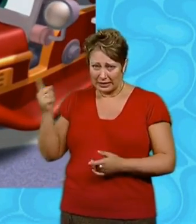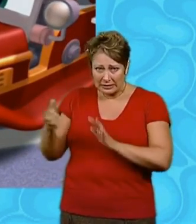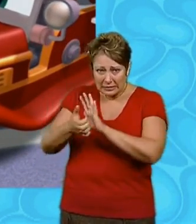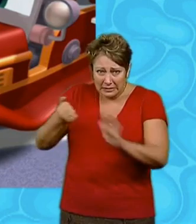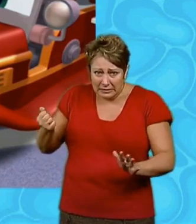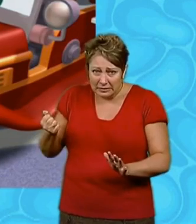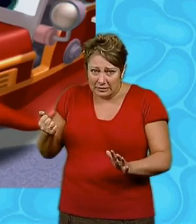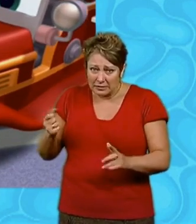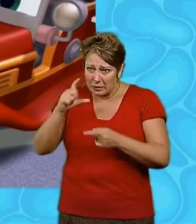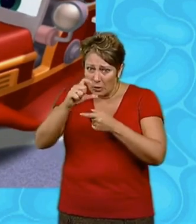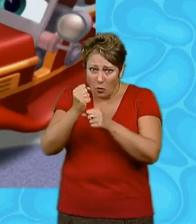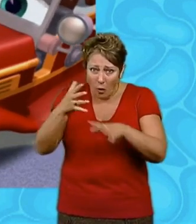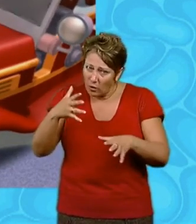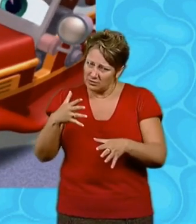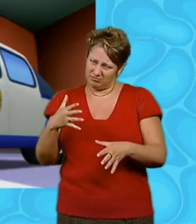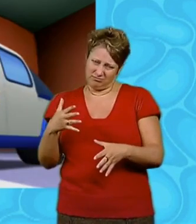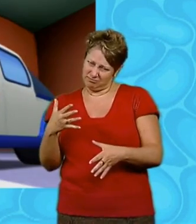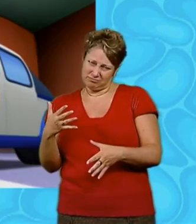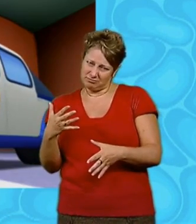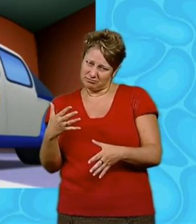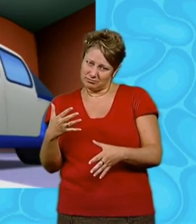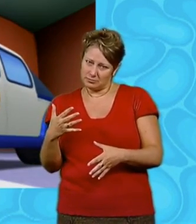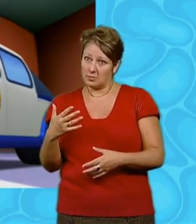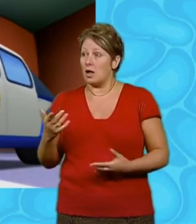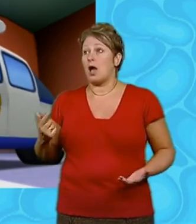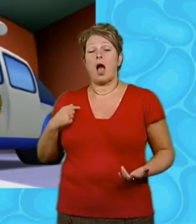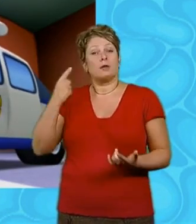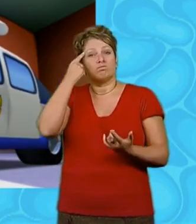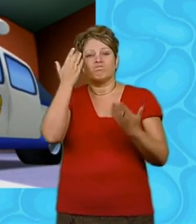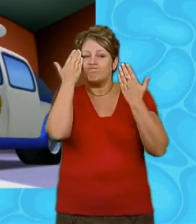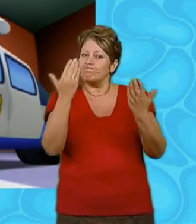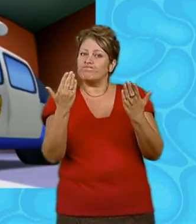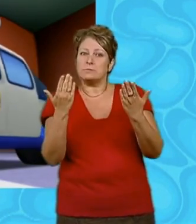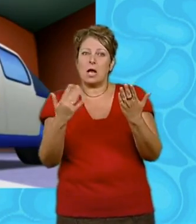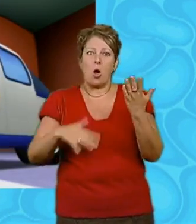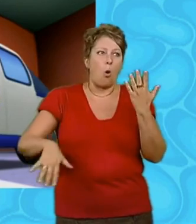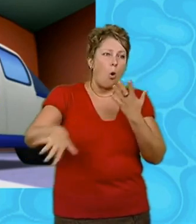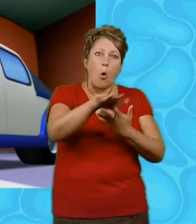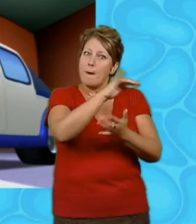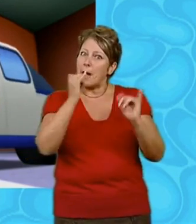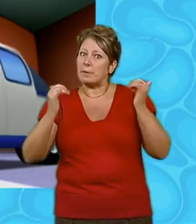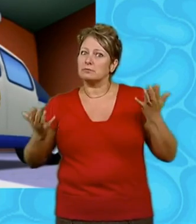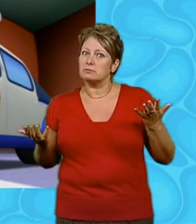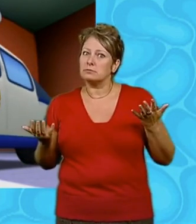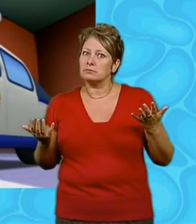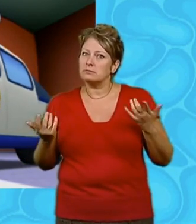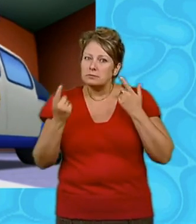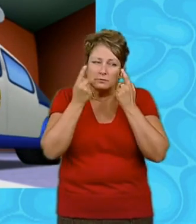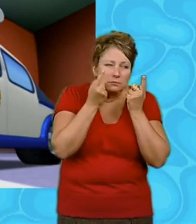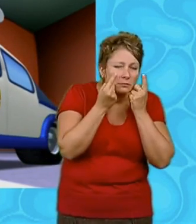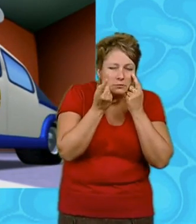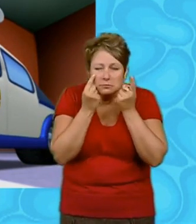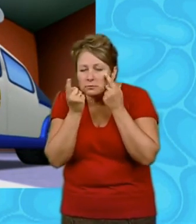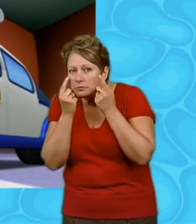the golden spark plug and those other things? I suspect no truck, and I suspect every truck. It's the mark of a